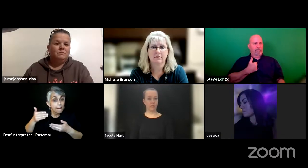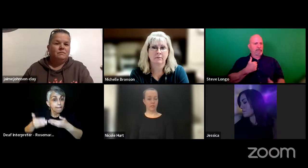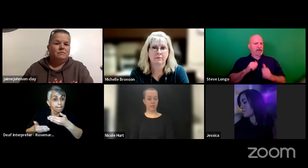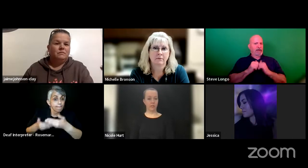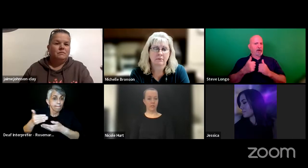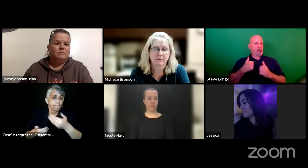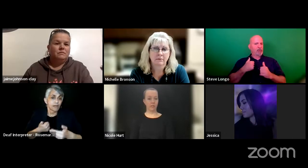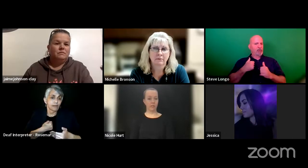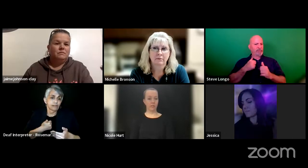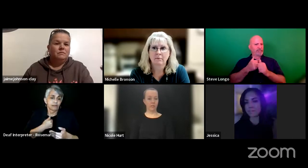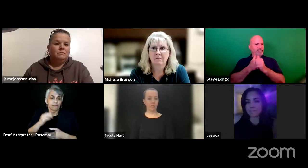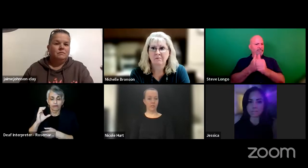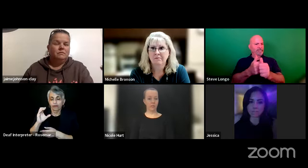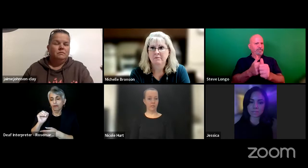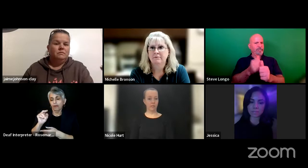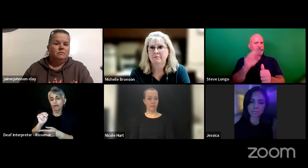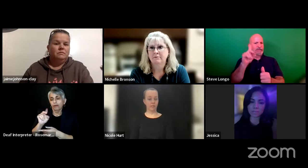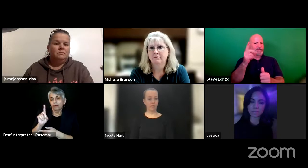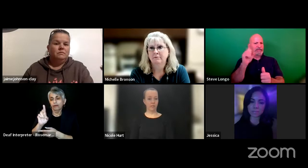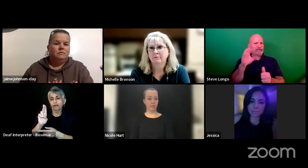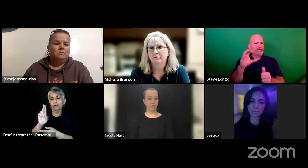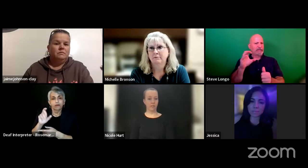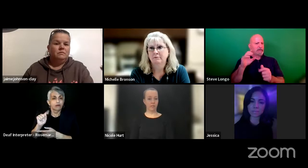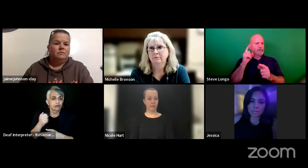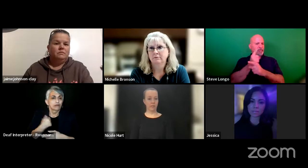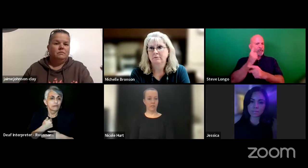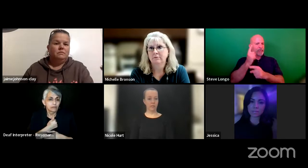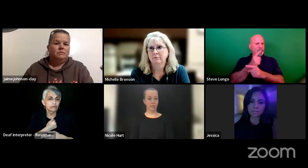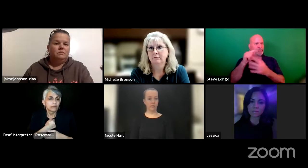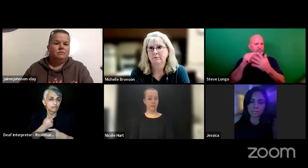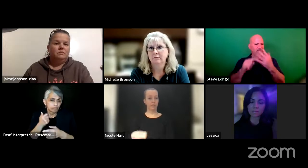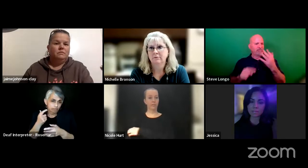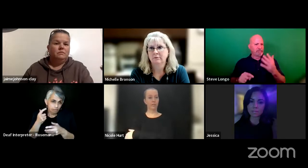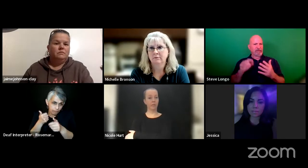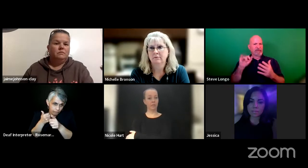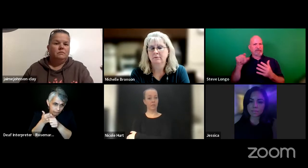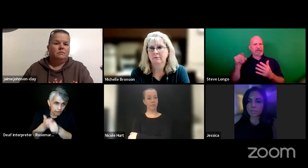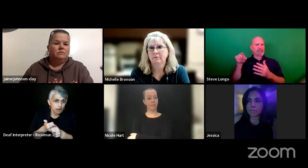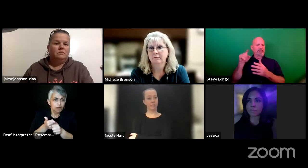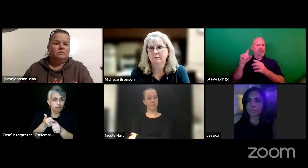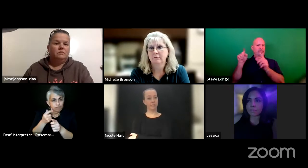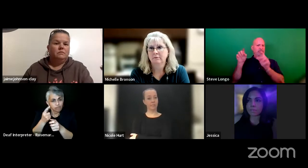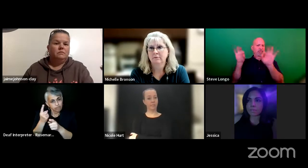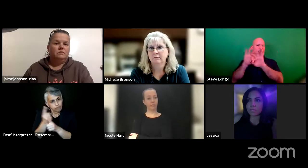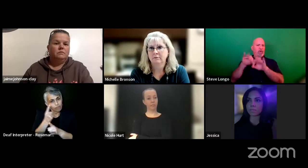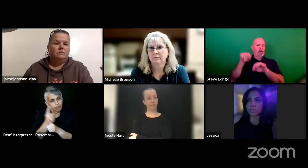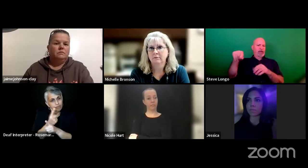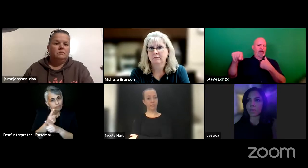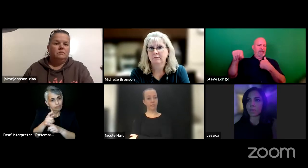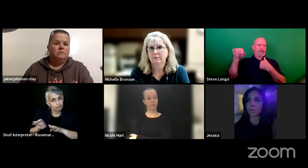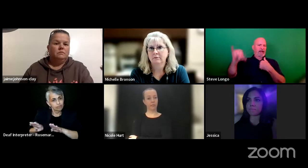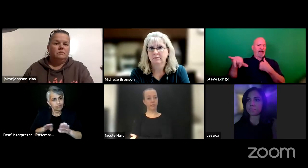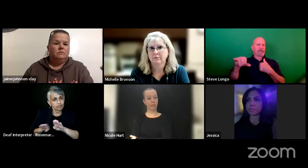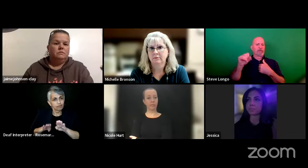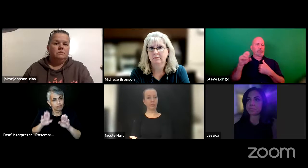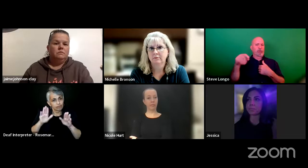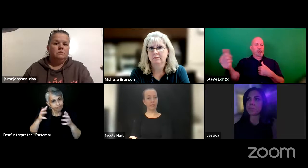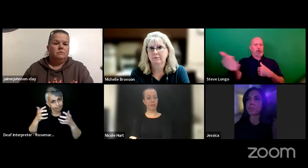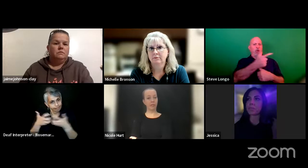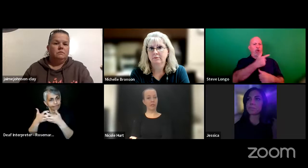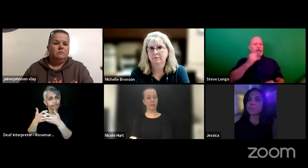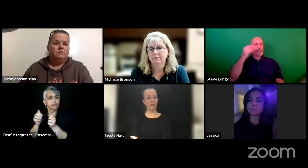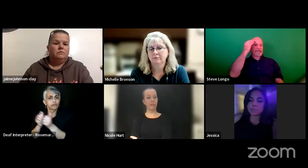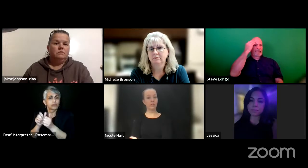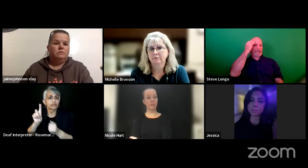And again, it just helps guide us on how we conduct our meetings to ensure we're following proper procedures. And